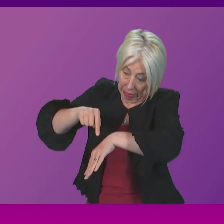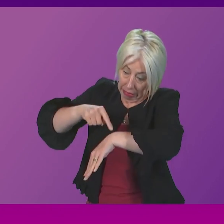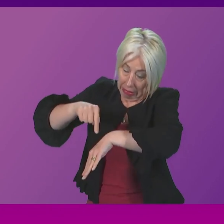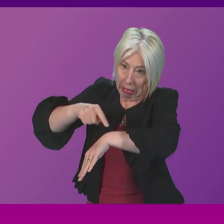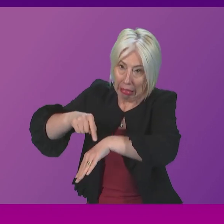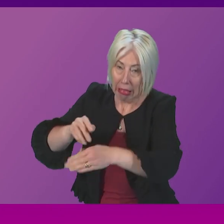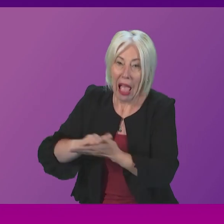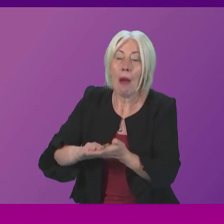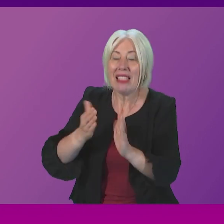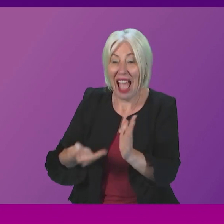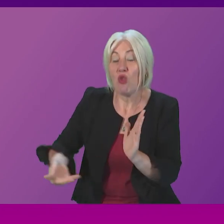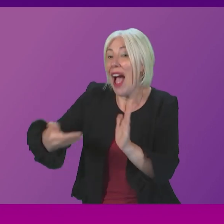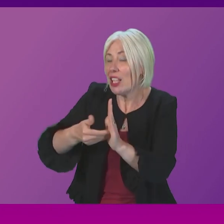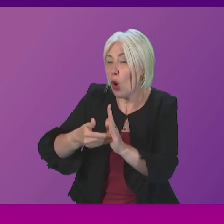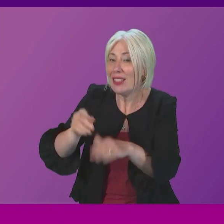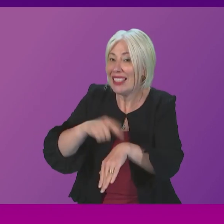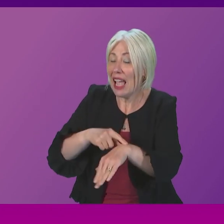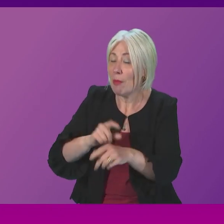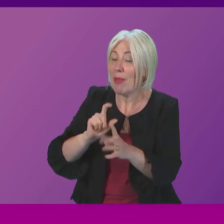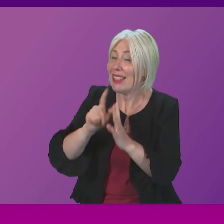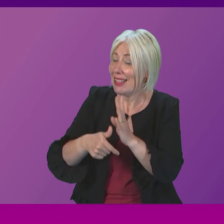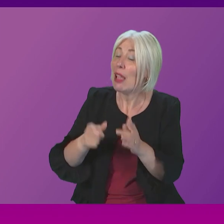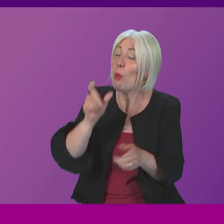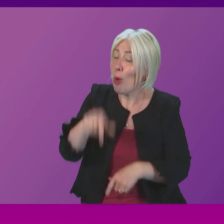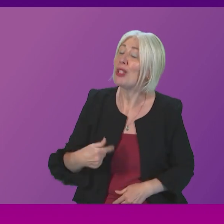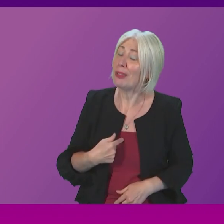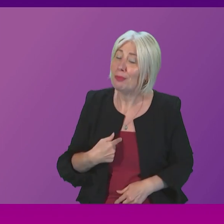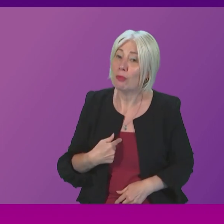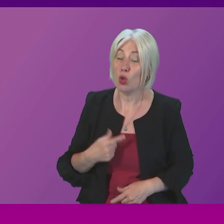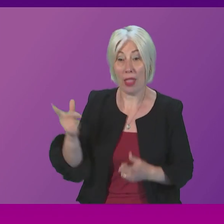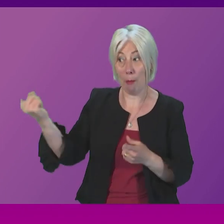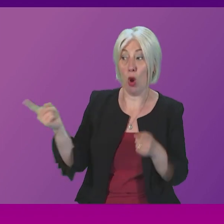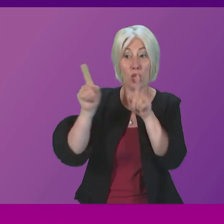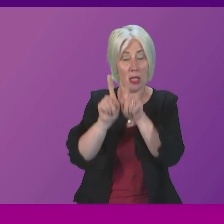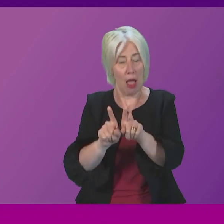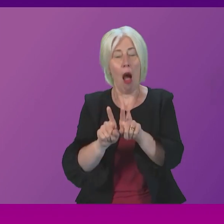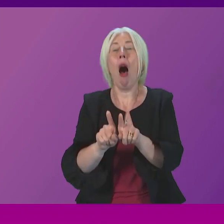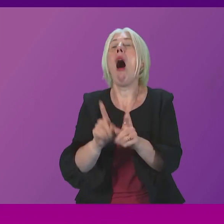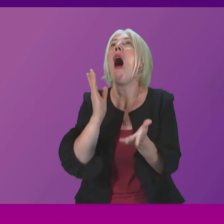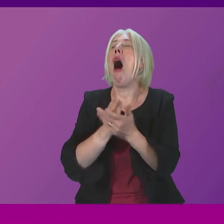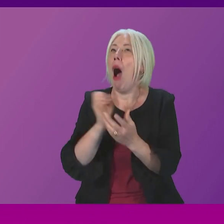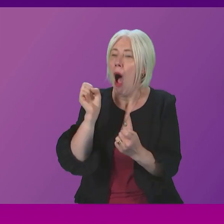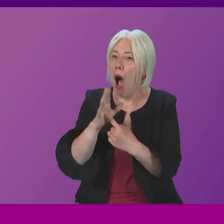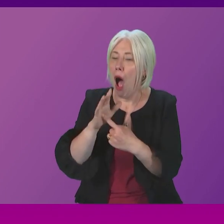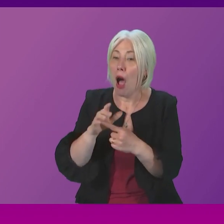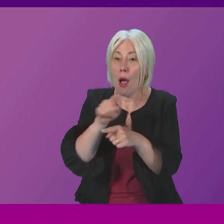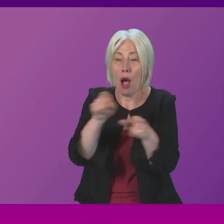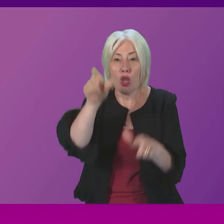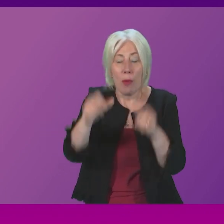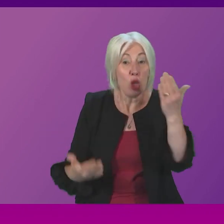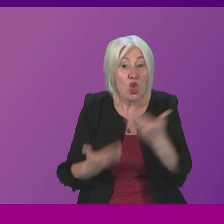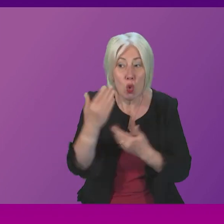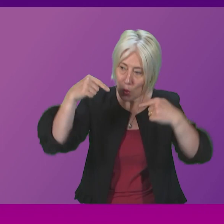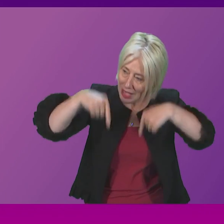pretty much every interaction in your day as a disabled person. So having this person there to show me around really mattered, because everyone else who was new in the